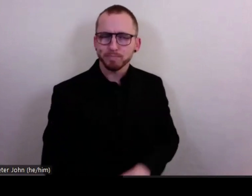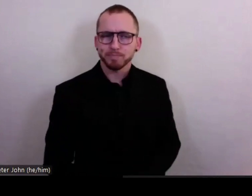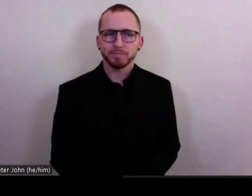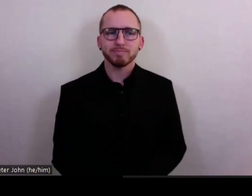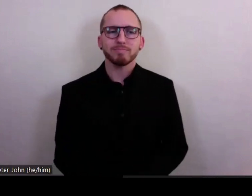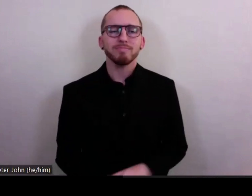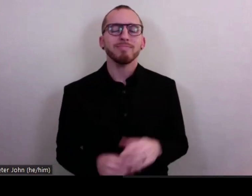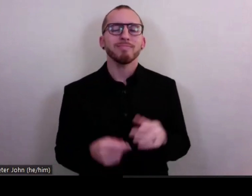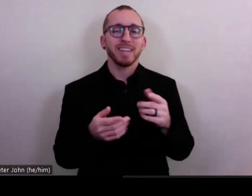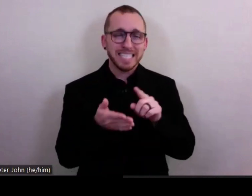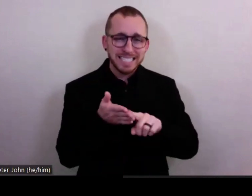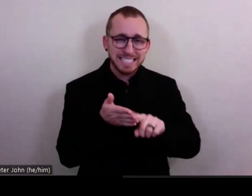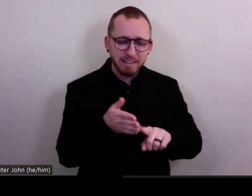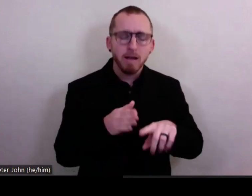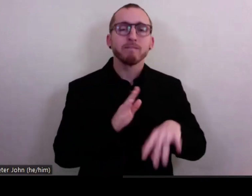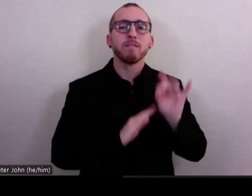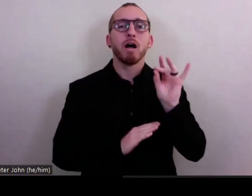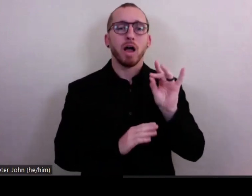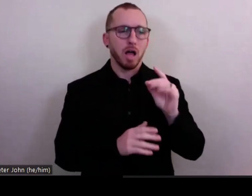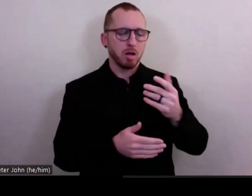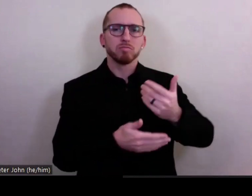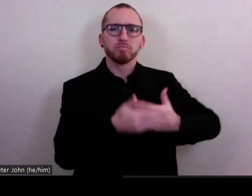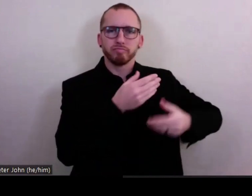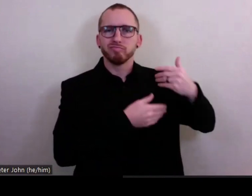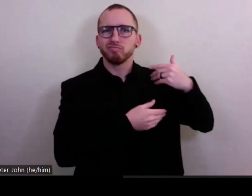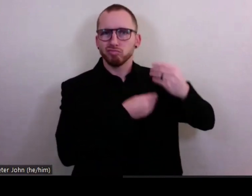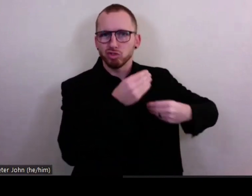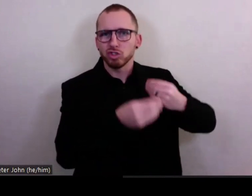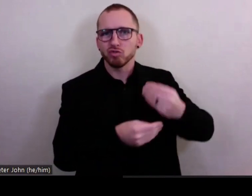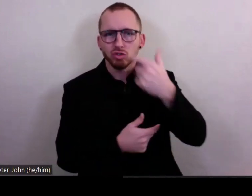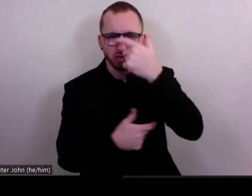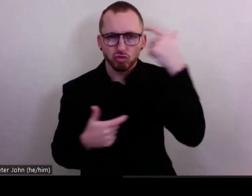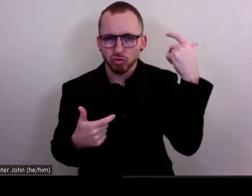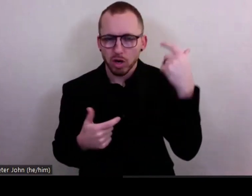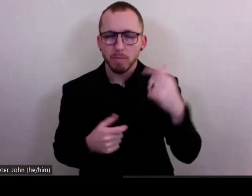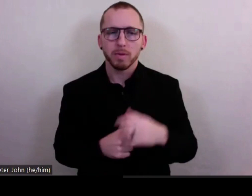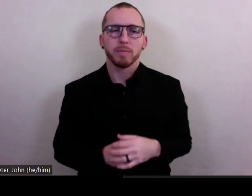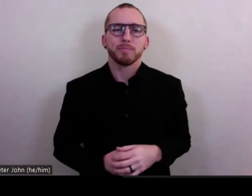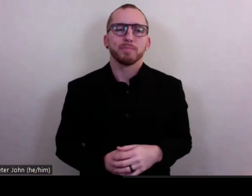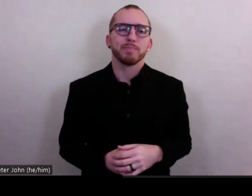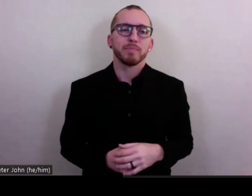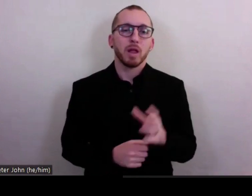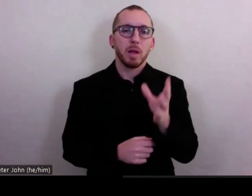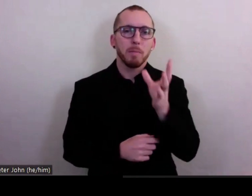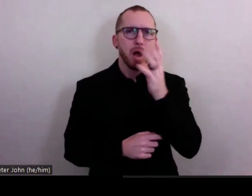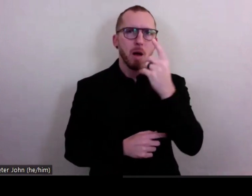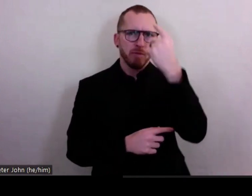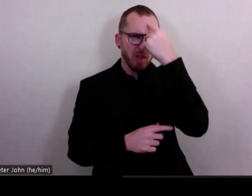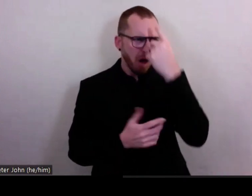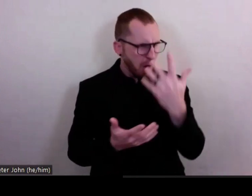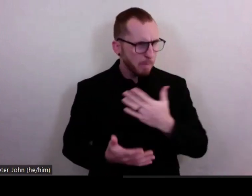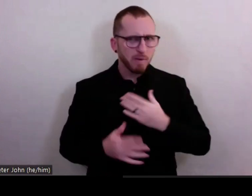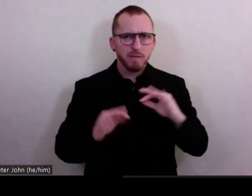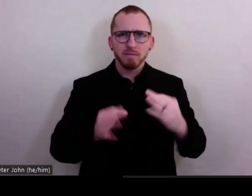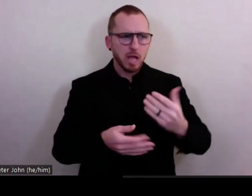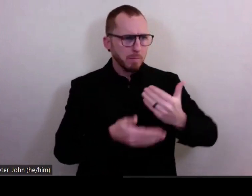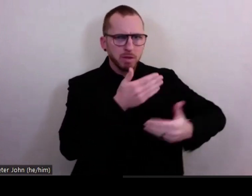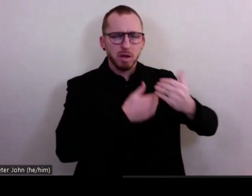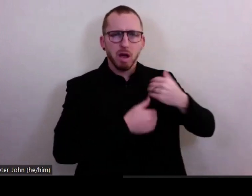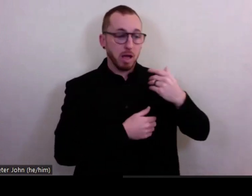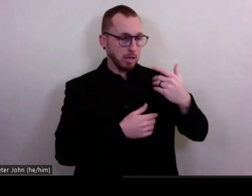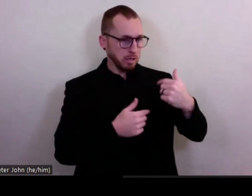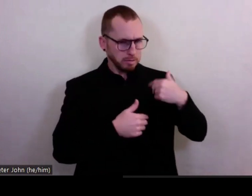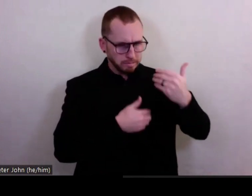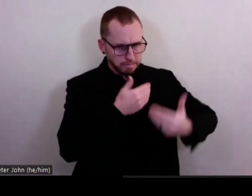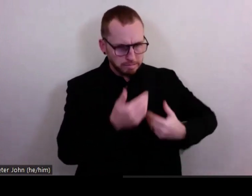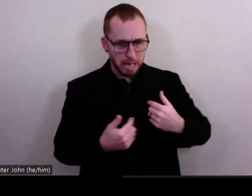trauma. And mom thought, I'm going to be different from my family. I'm going to do things different. And so